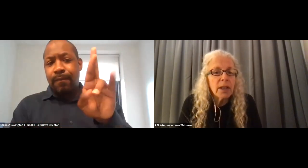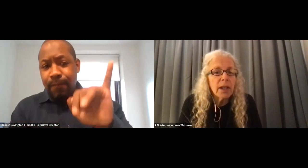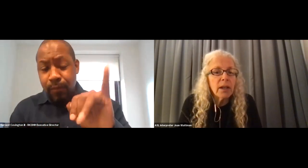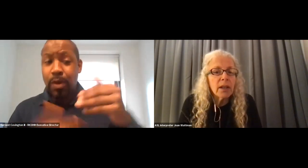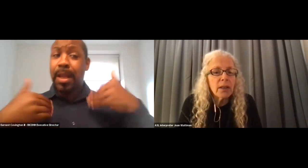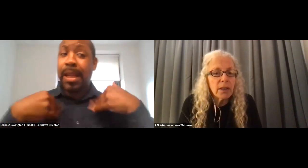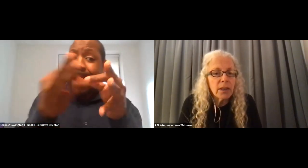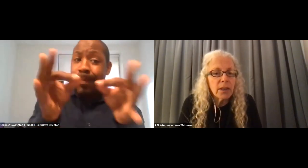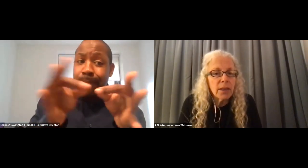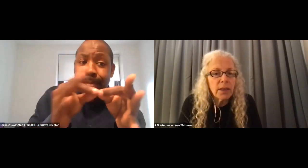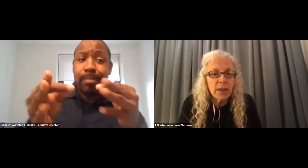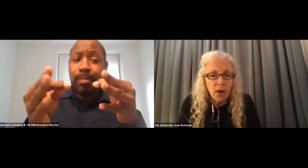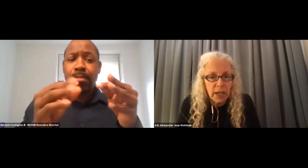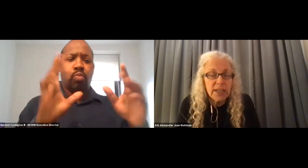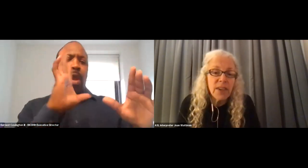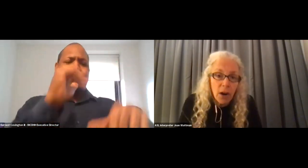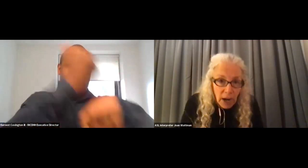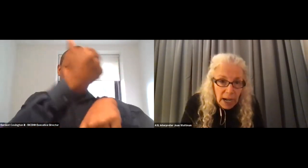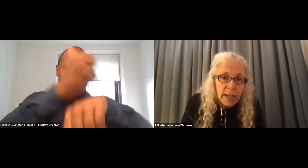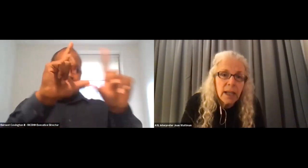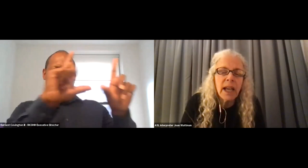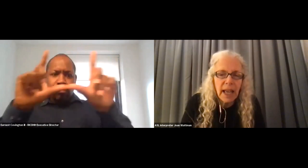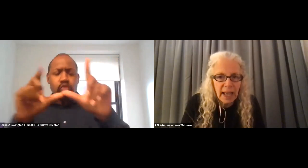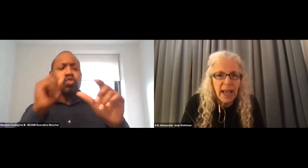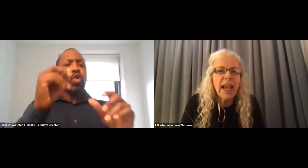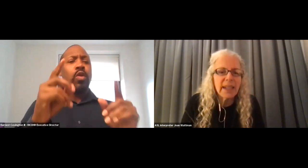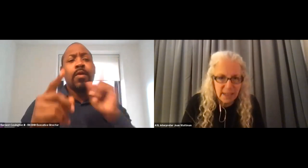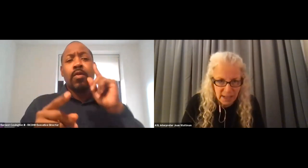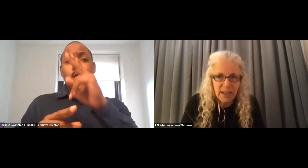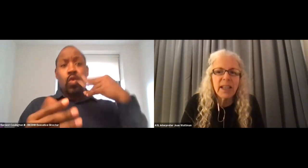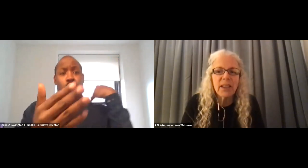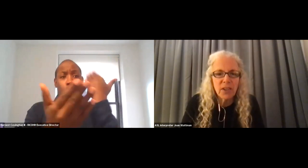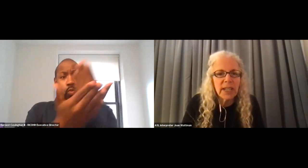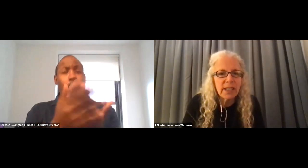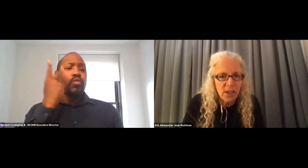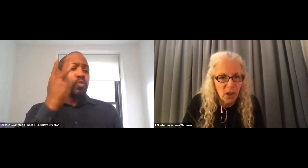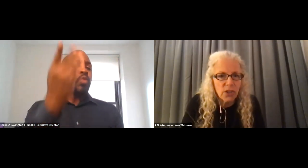that there is VRI and that there is also